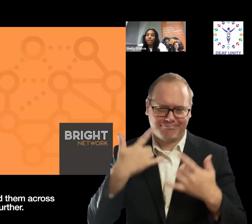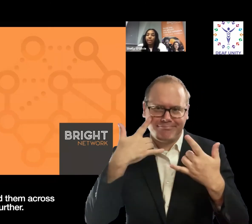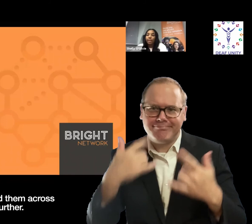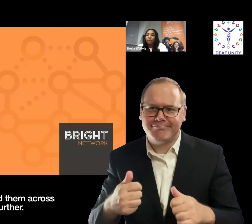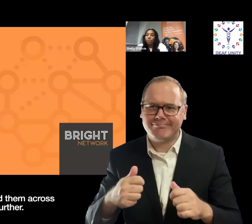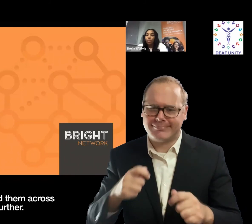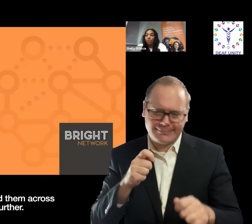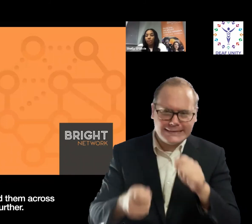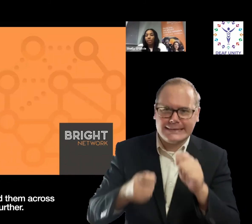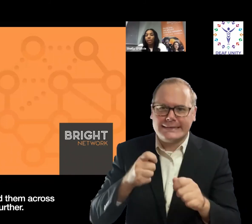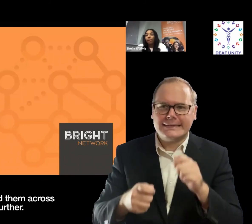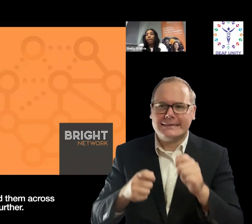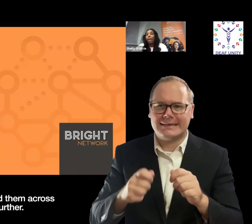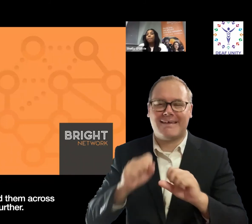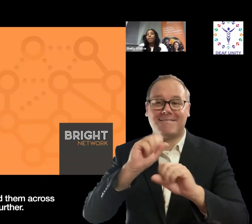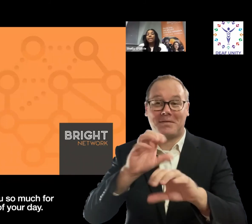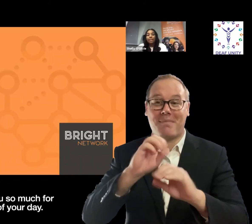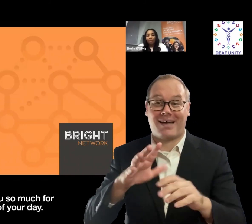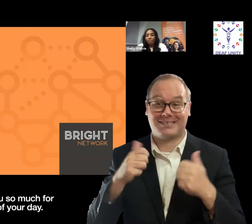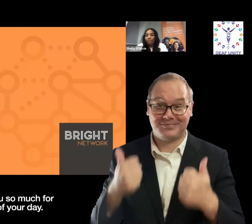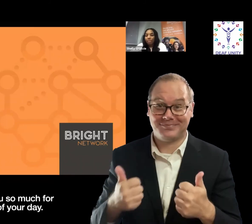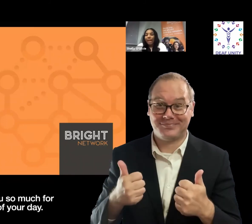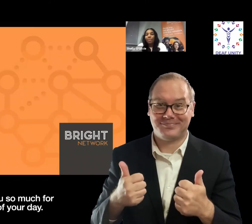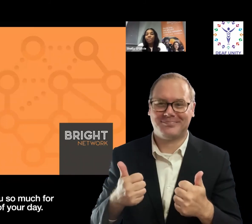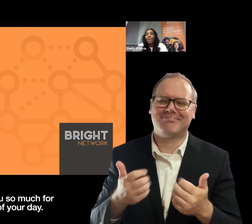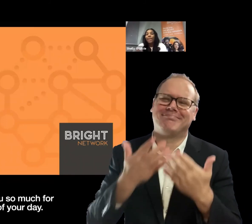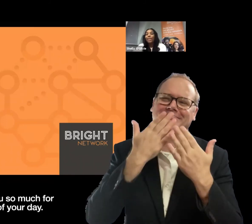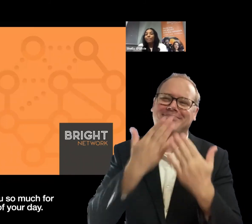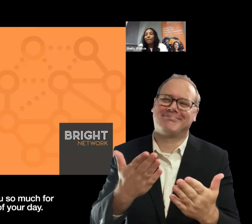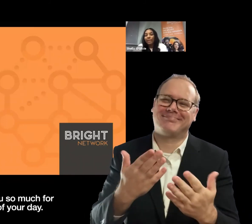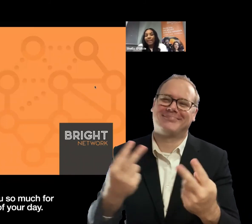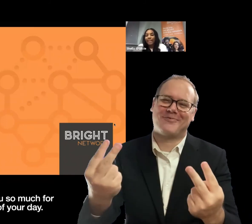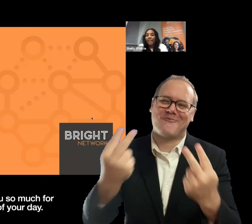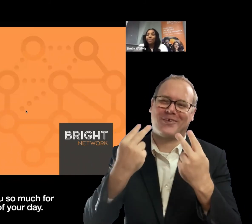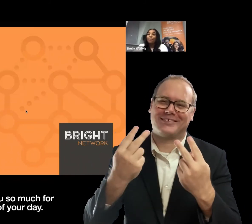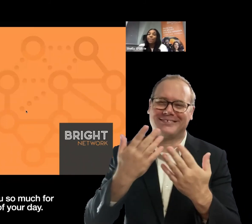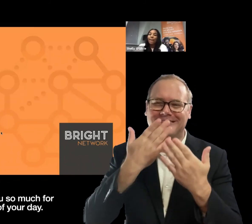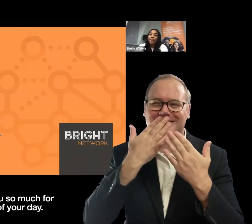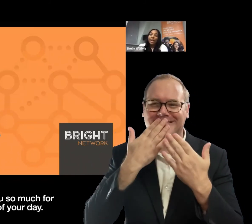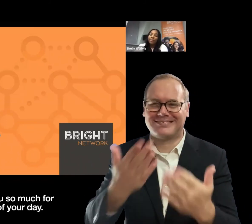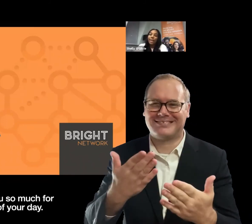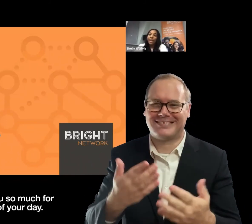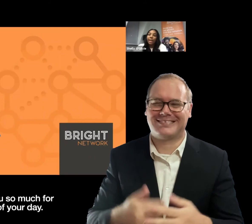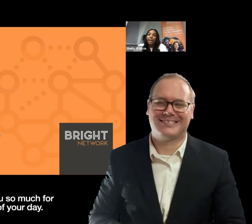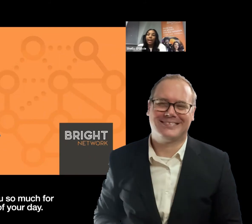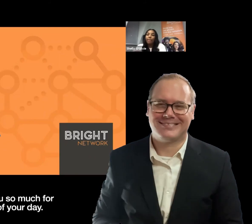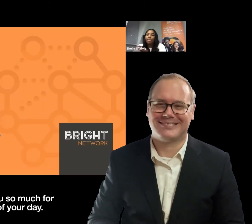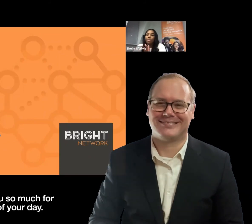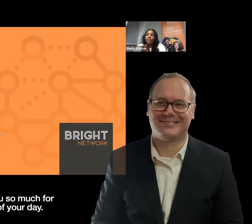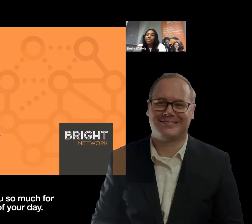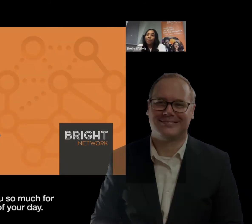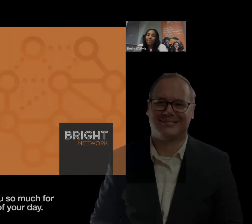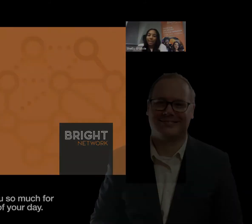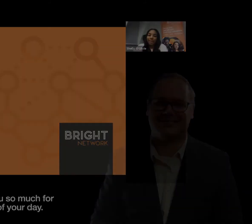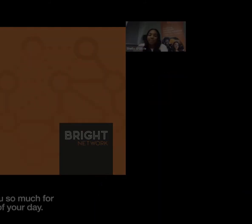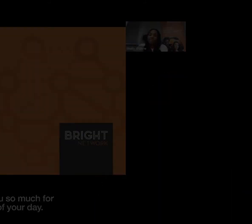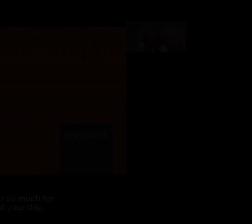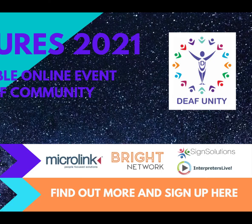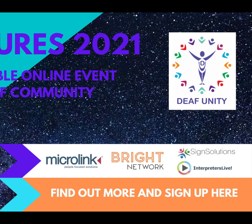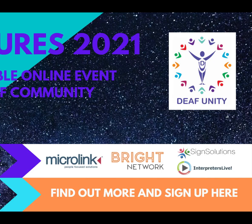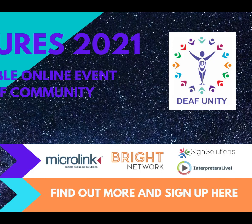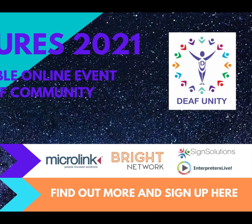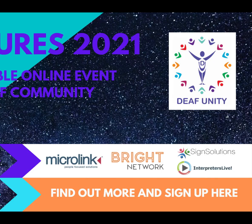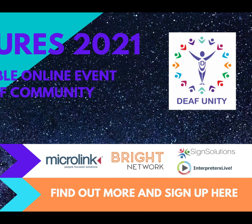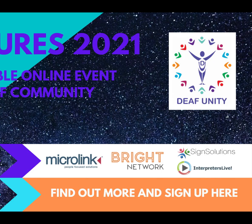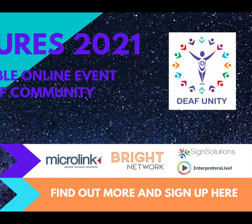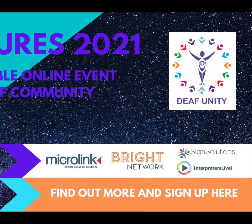for us to kind of support you further. But that's it from me from now. Thank you so much for listening. Have a lovely rest of your day.